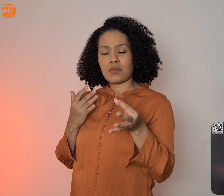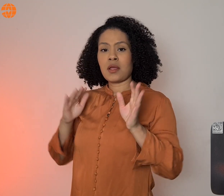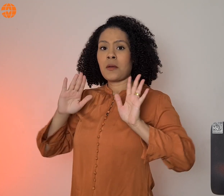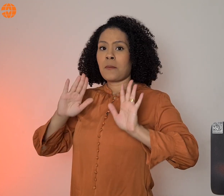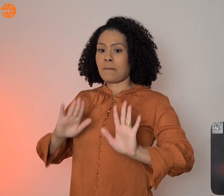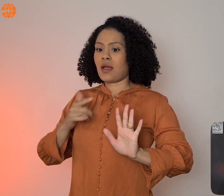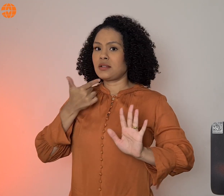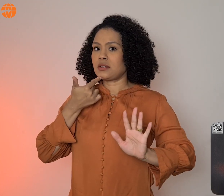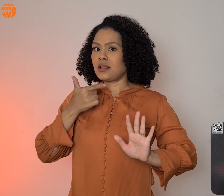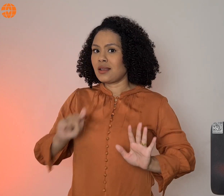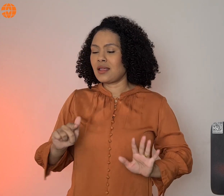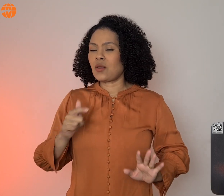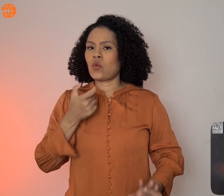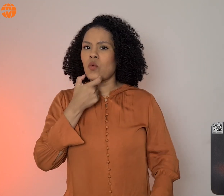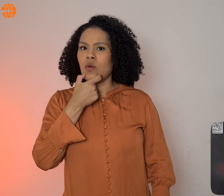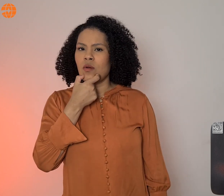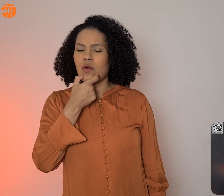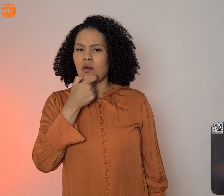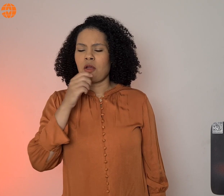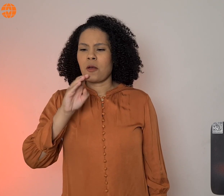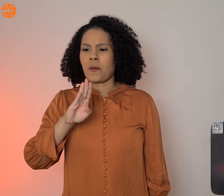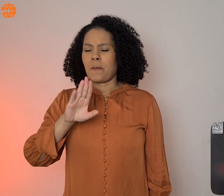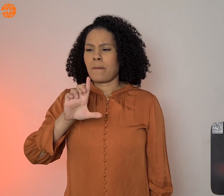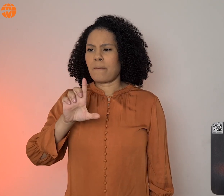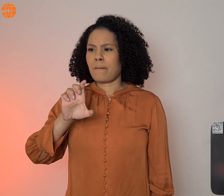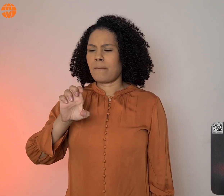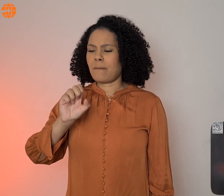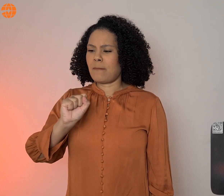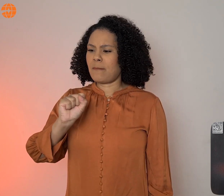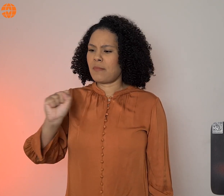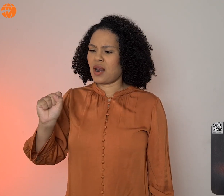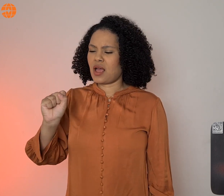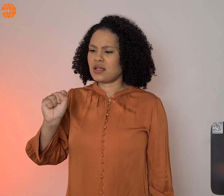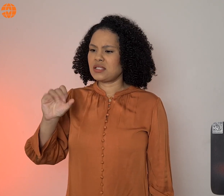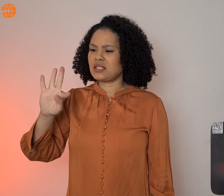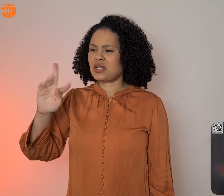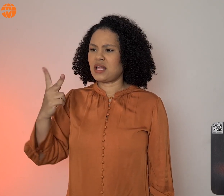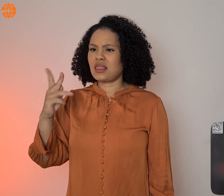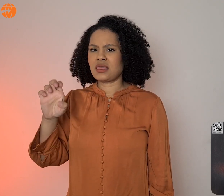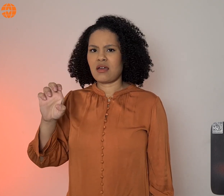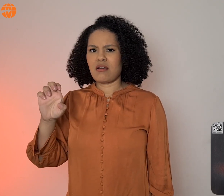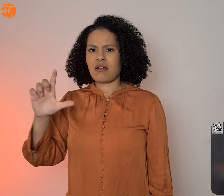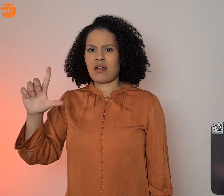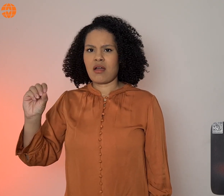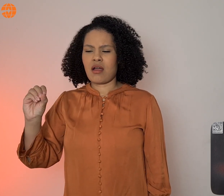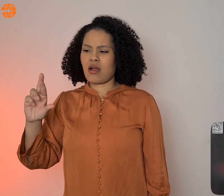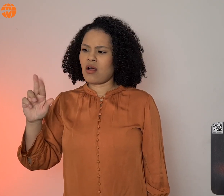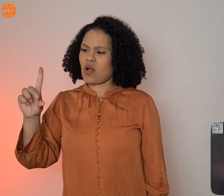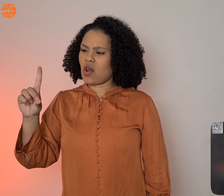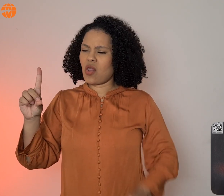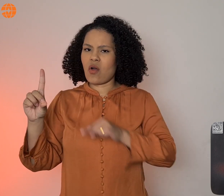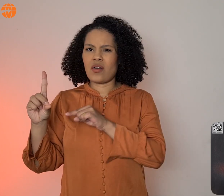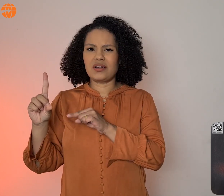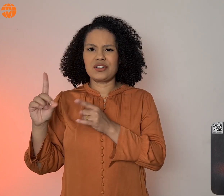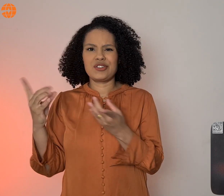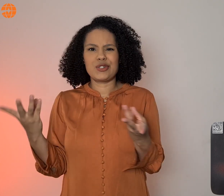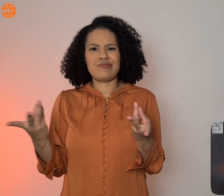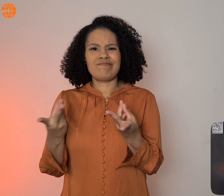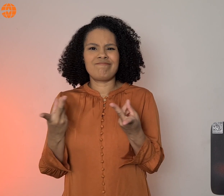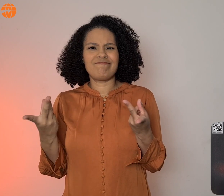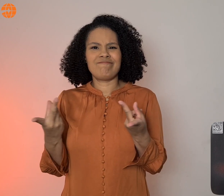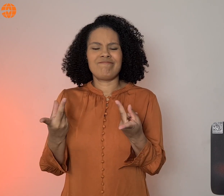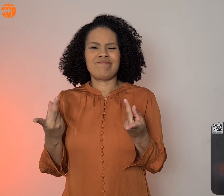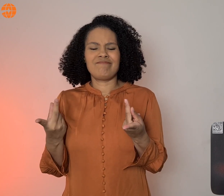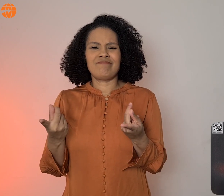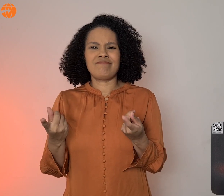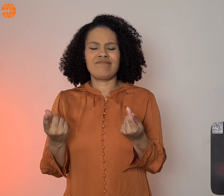abençoar. And so it's the English bless the Lord, the word bless is more like ebensoar. A palavra em